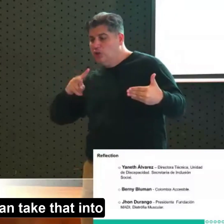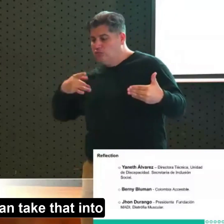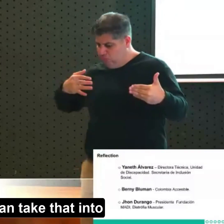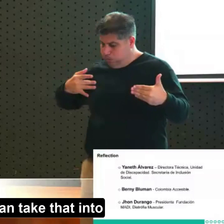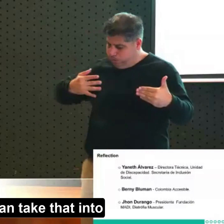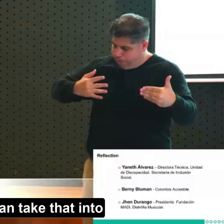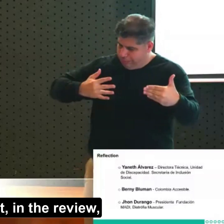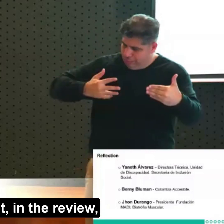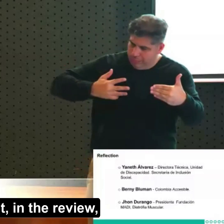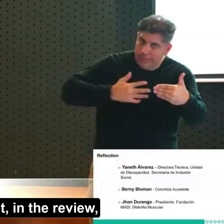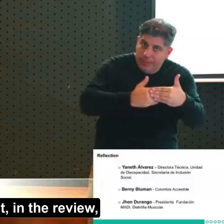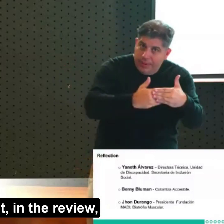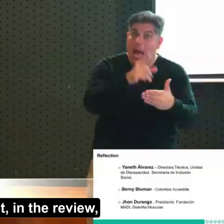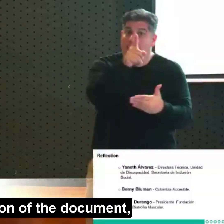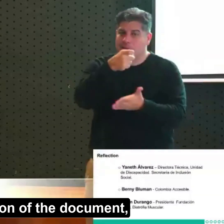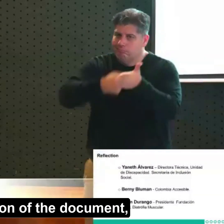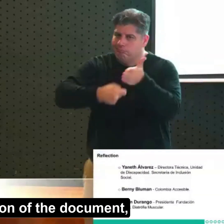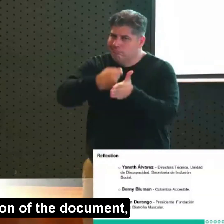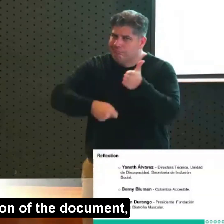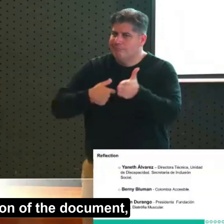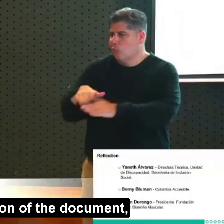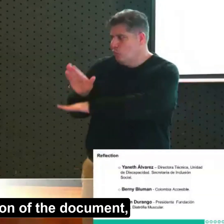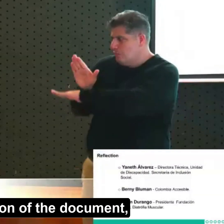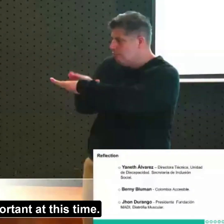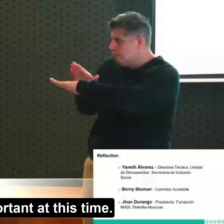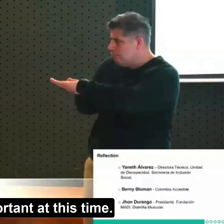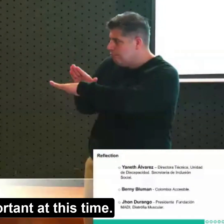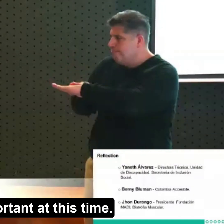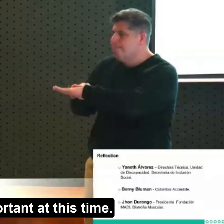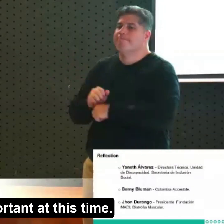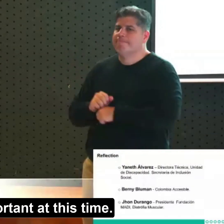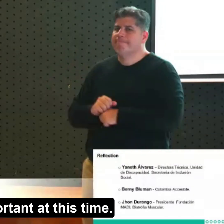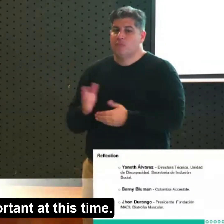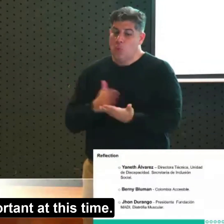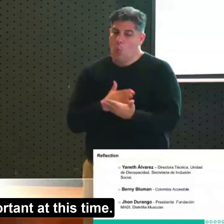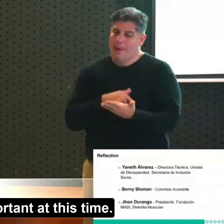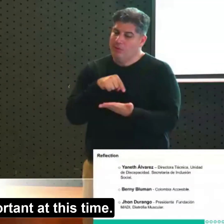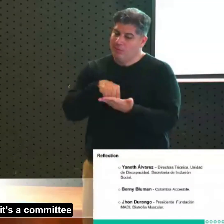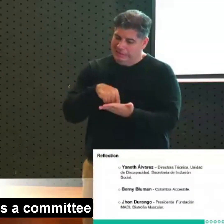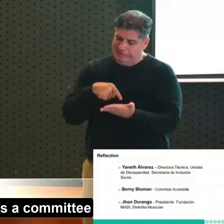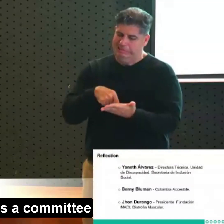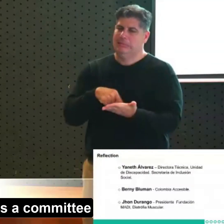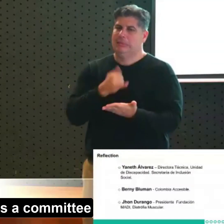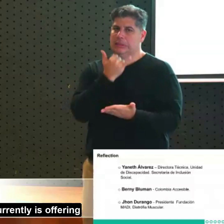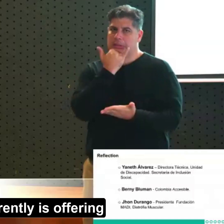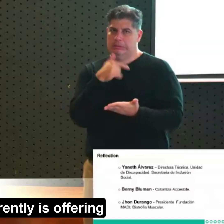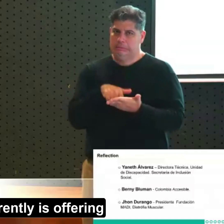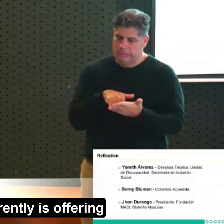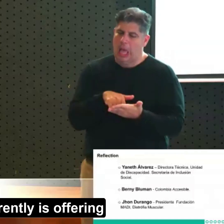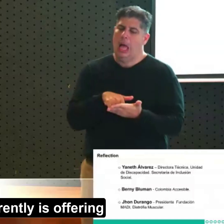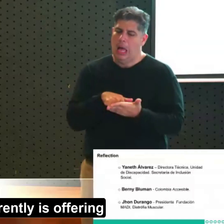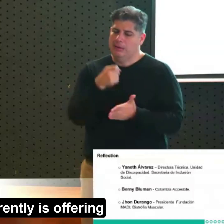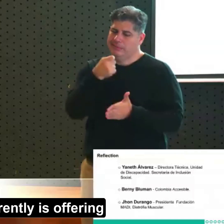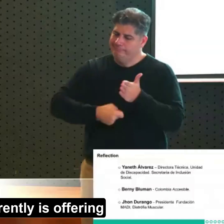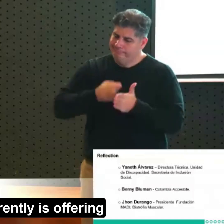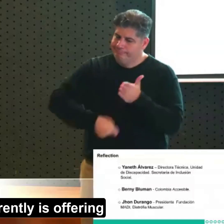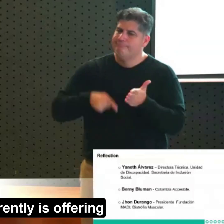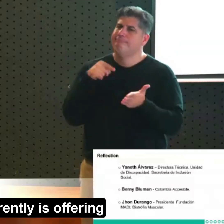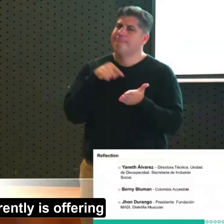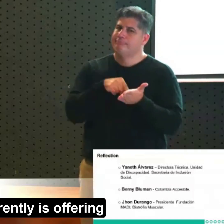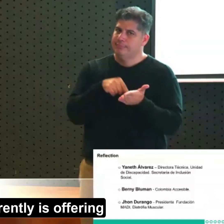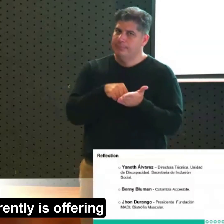can take that into account in the revision of the document. Very important at this time, because it's a committee that